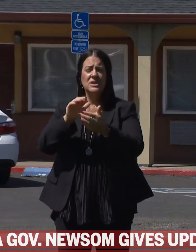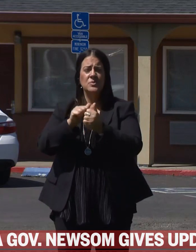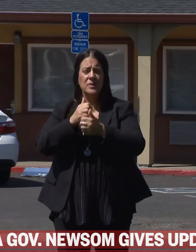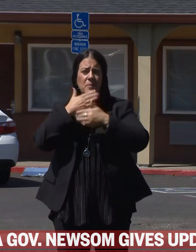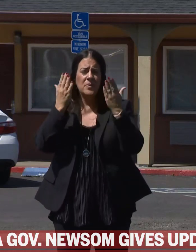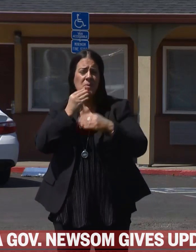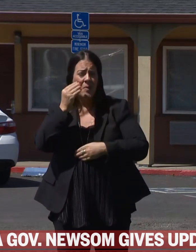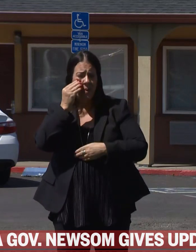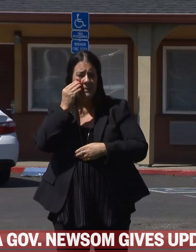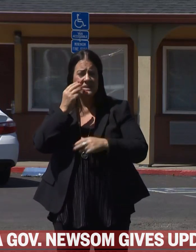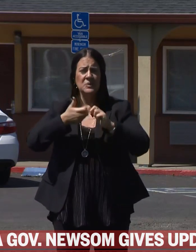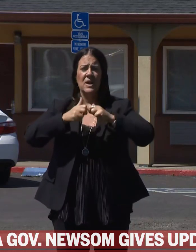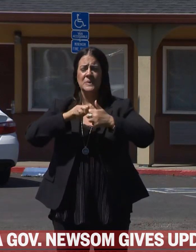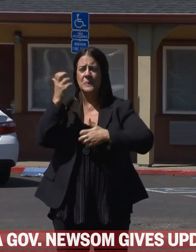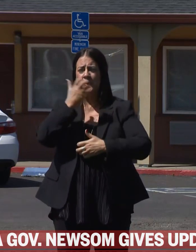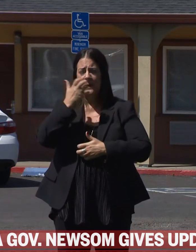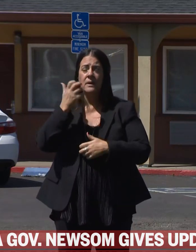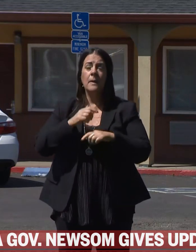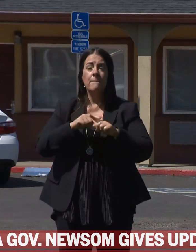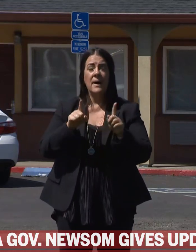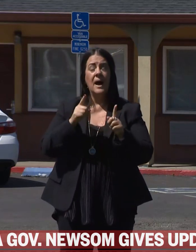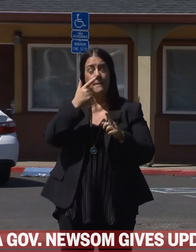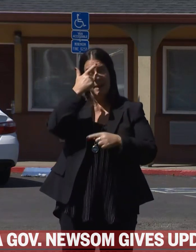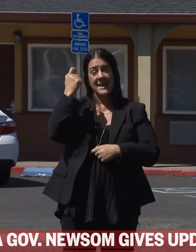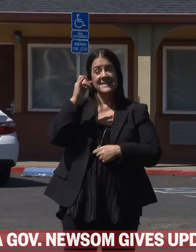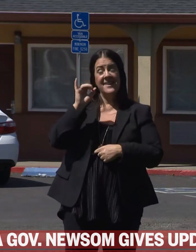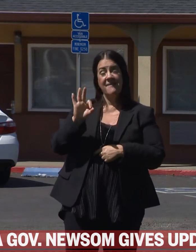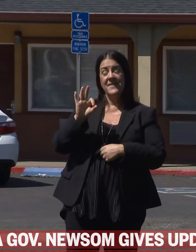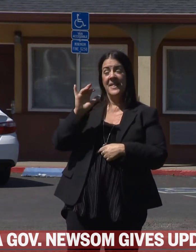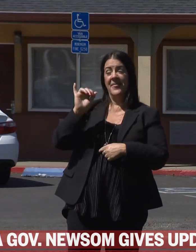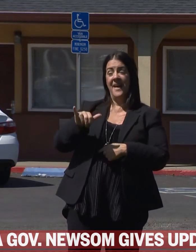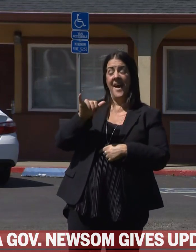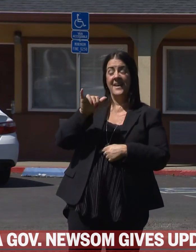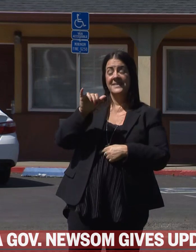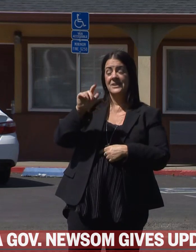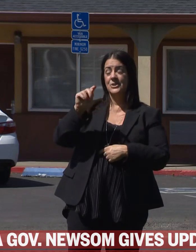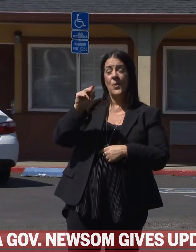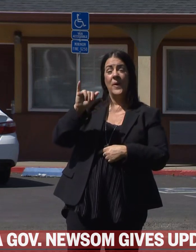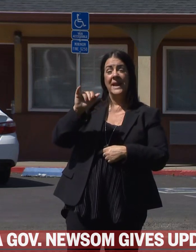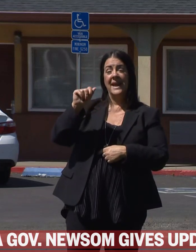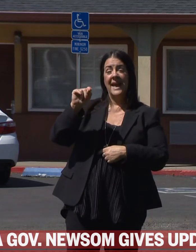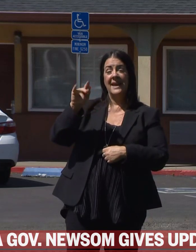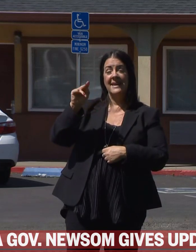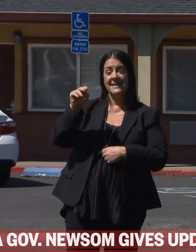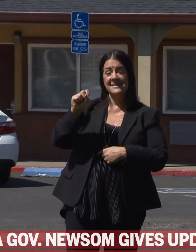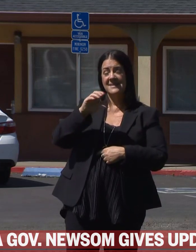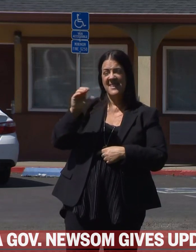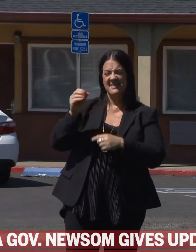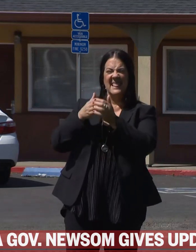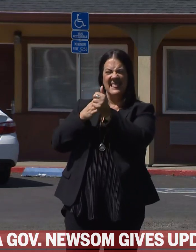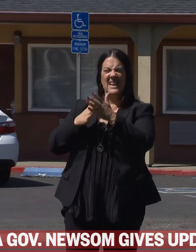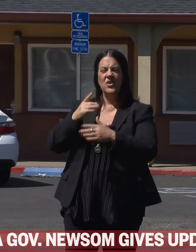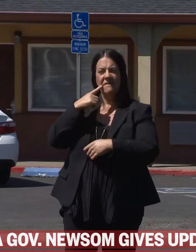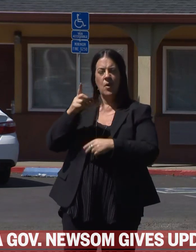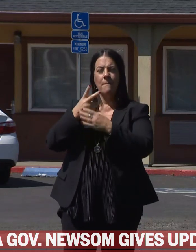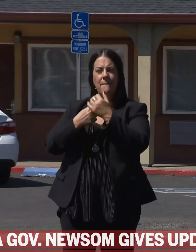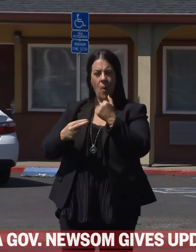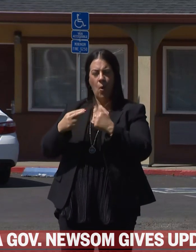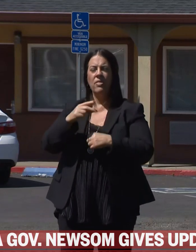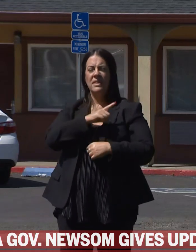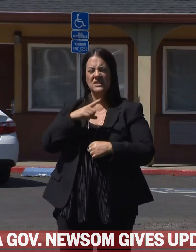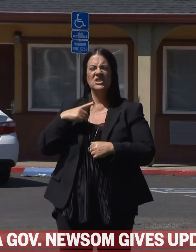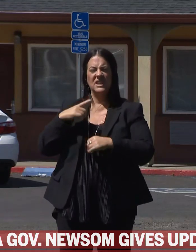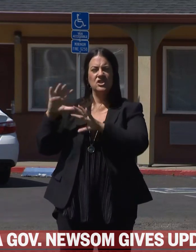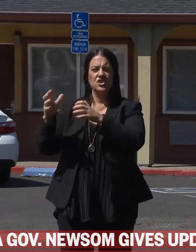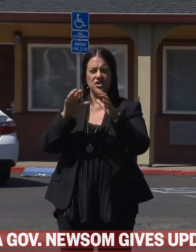million because of the leadership of Tony Atkins and Anthony Rendon that we were able to prioritize on an emergency basis just a